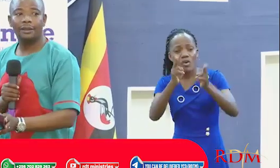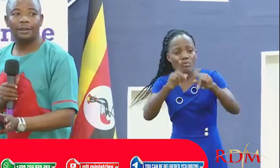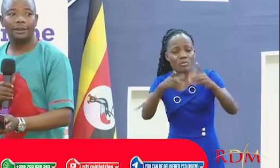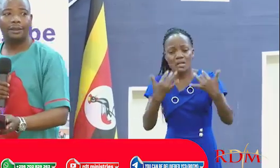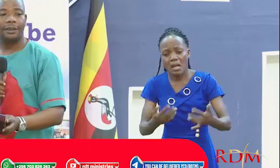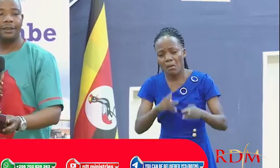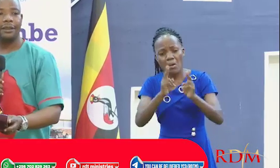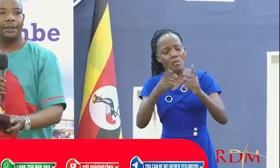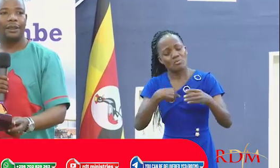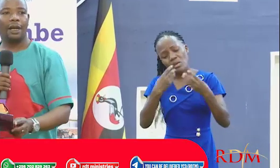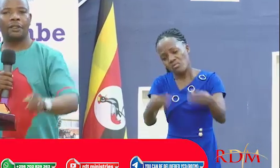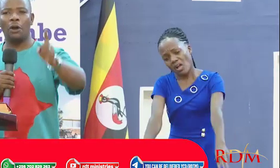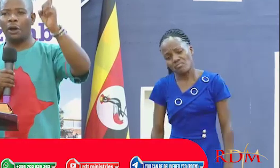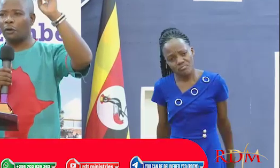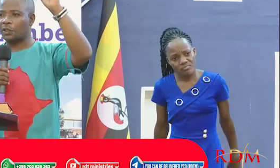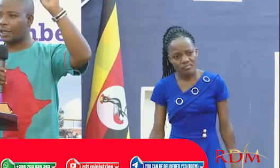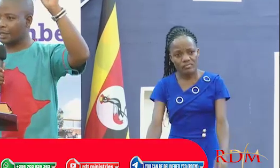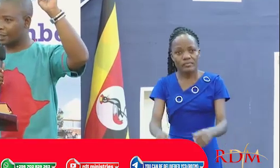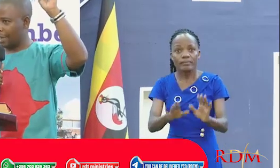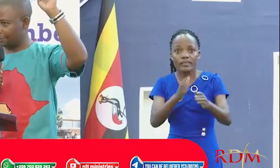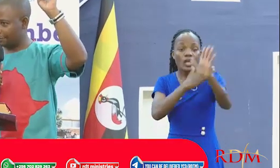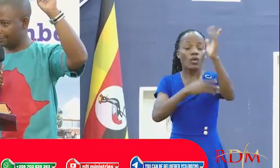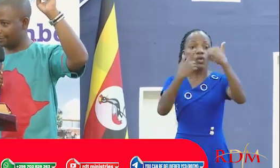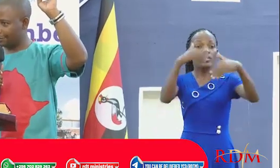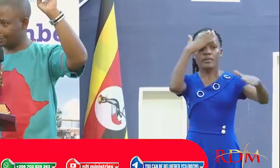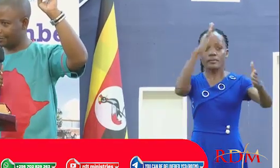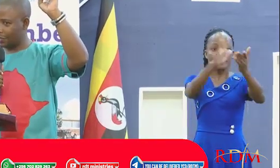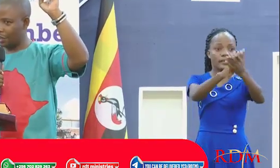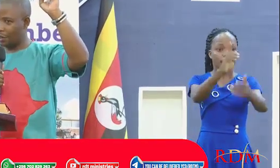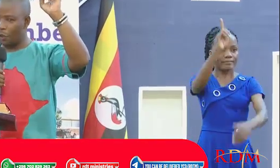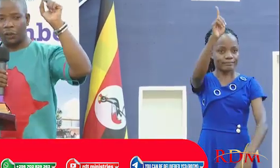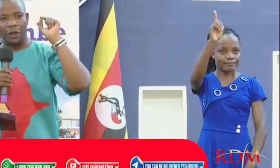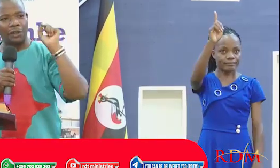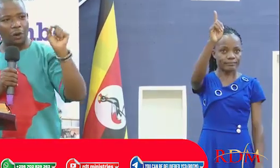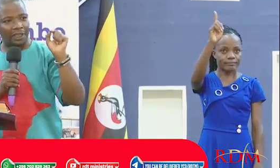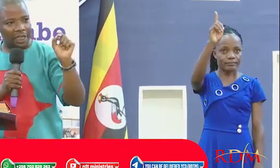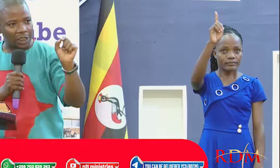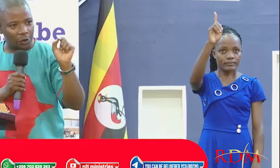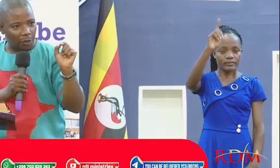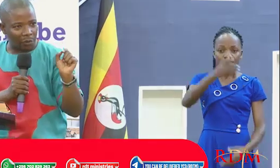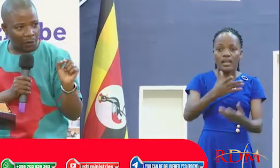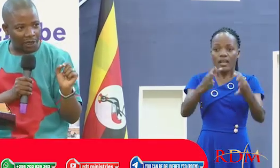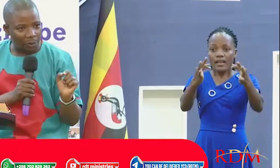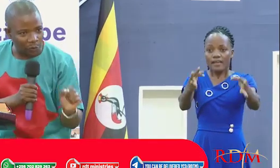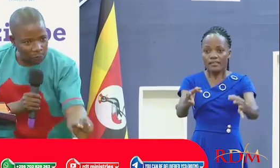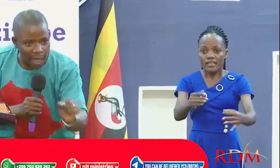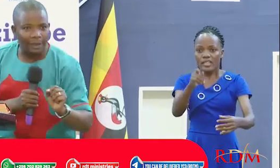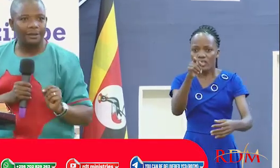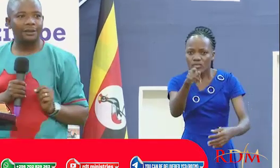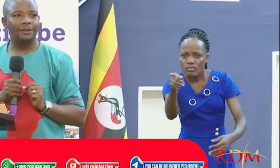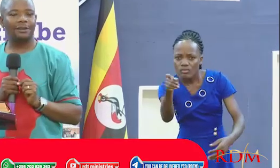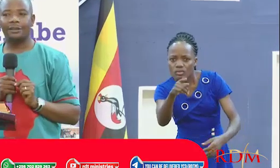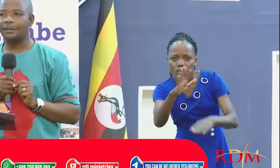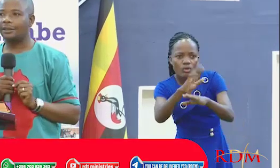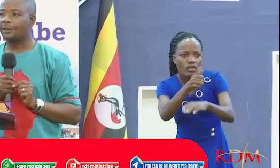had hope, but my hope is dead. Katonda ono gwe twakkiriza. The Lord, the God we believe in. Mucho nacho yite chichobulamu webadde butuula.